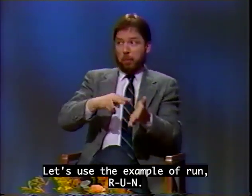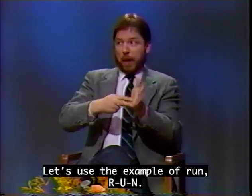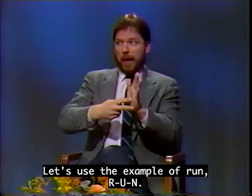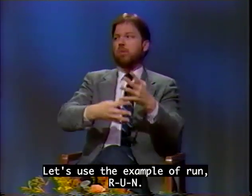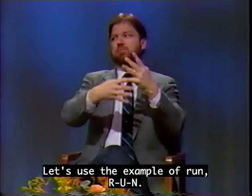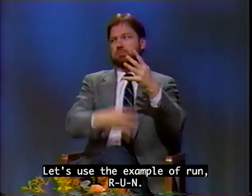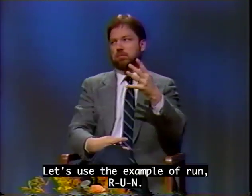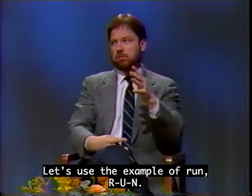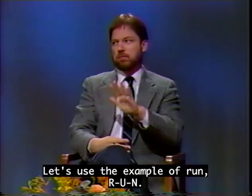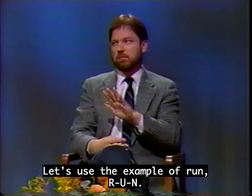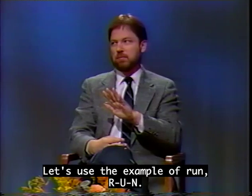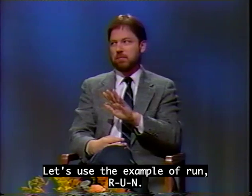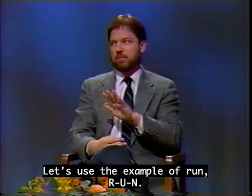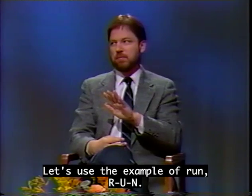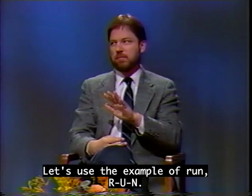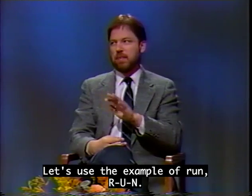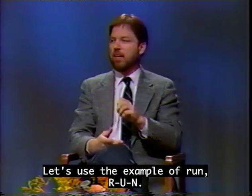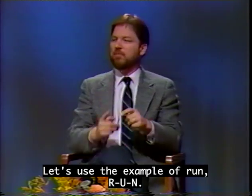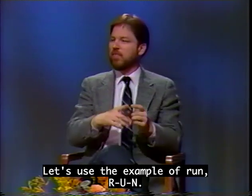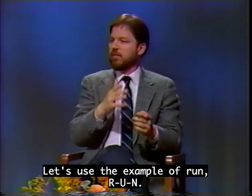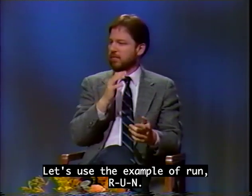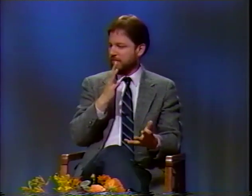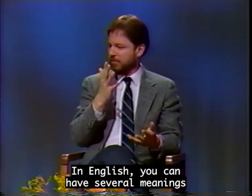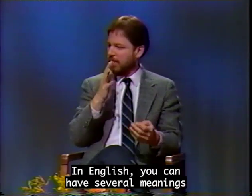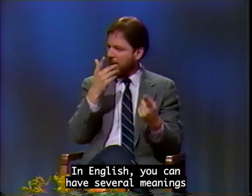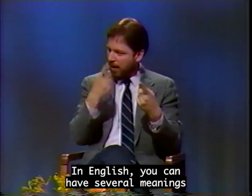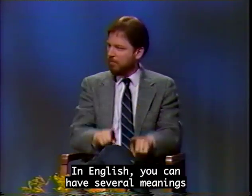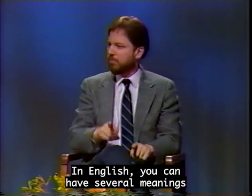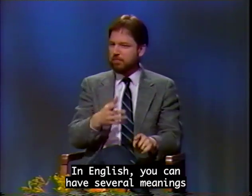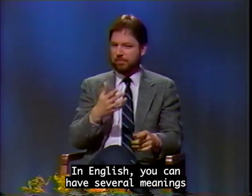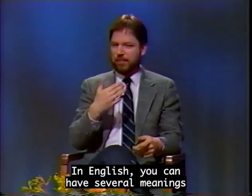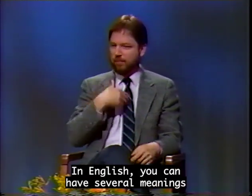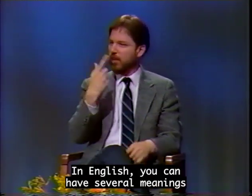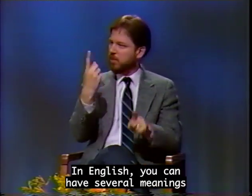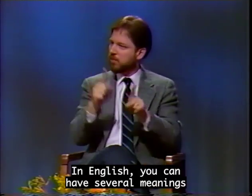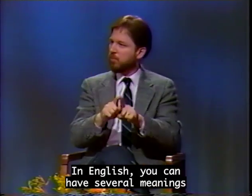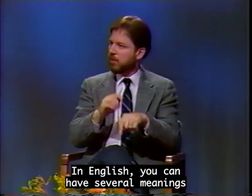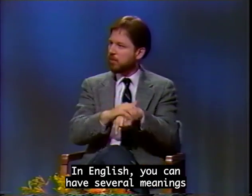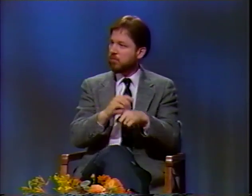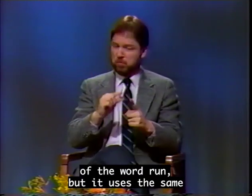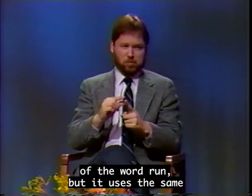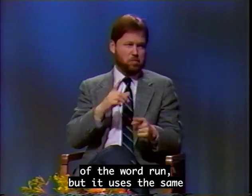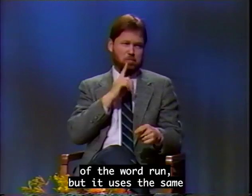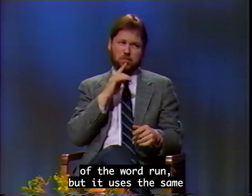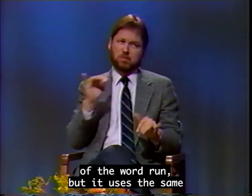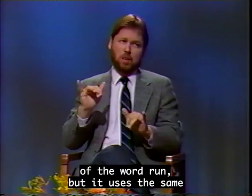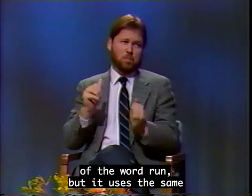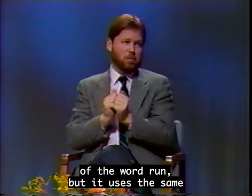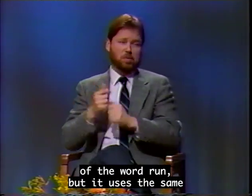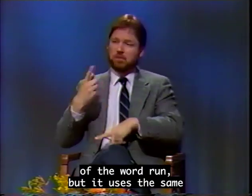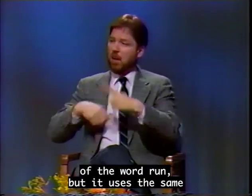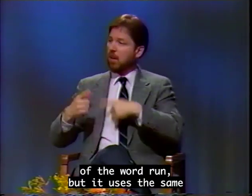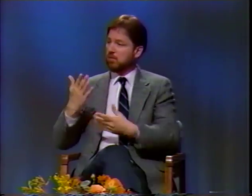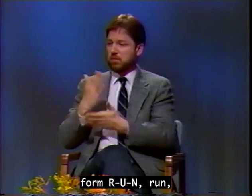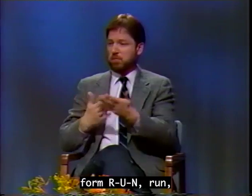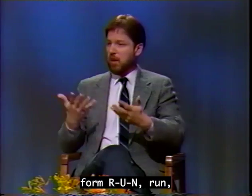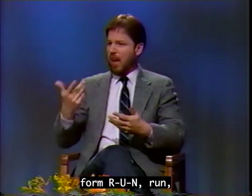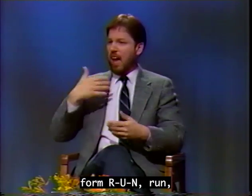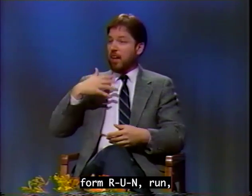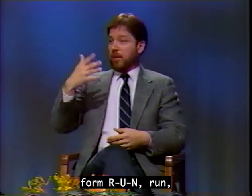the example of run, R-U-N. In English, you can have several meanings of the word run, but it uses the same form,